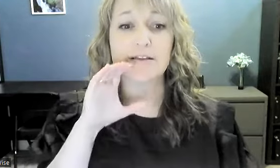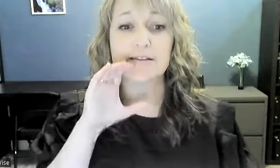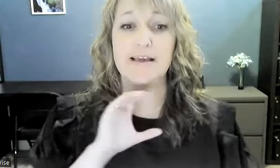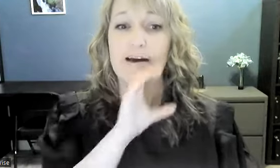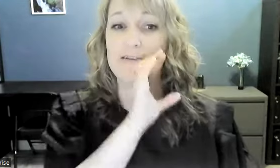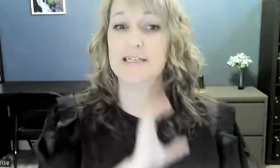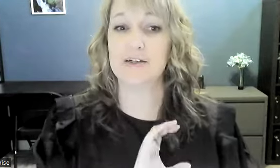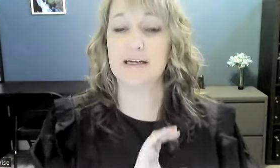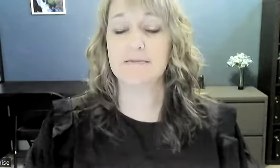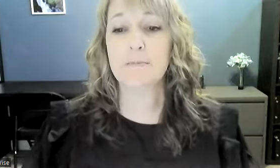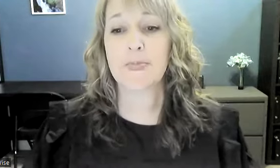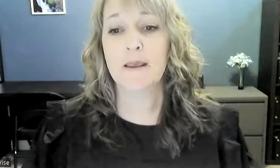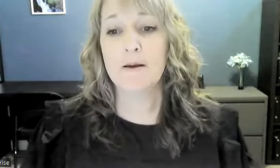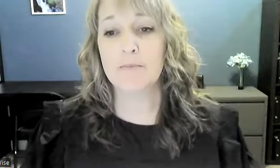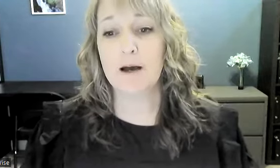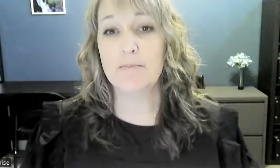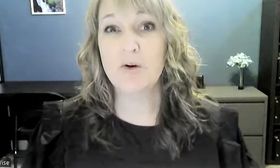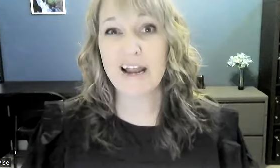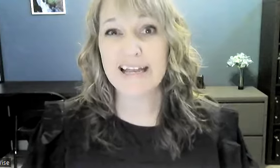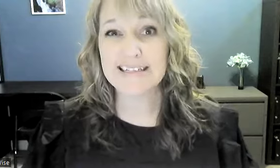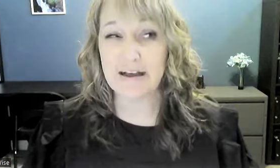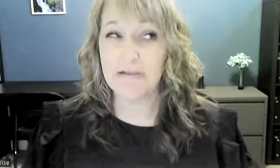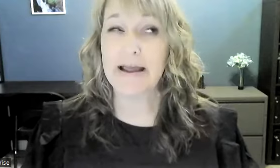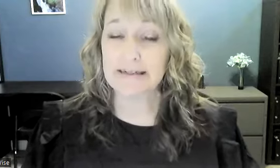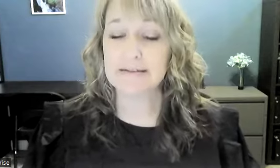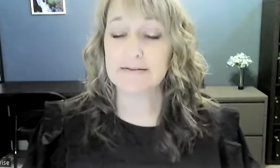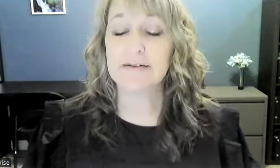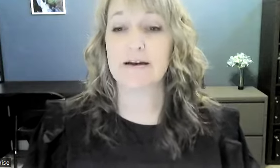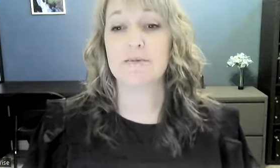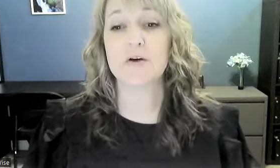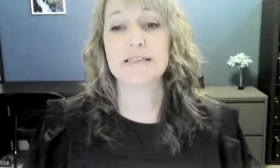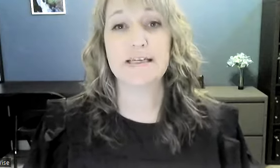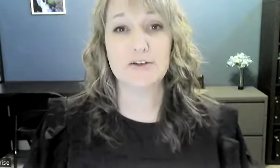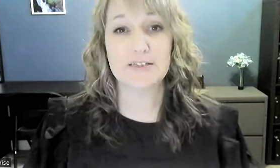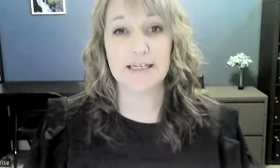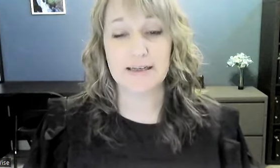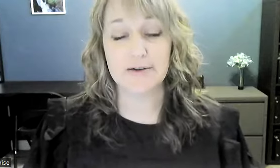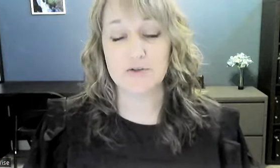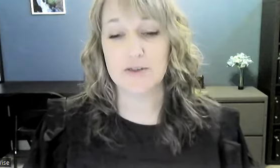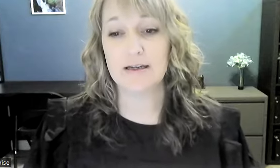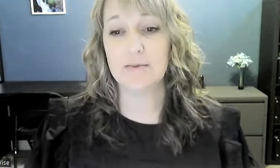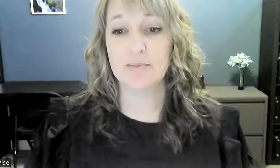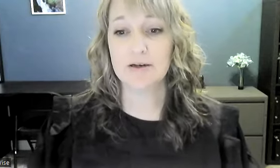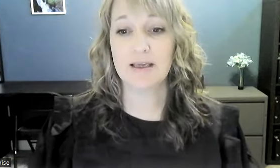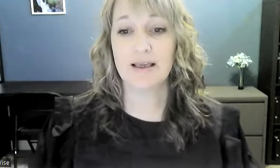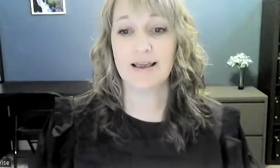is cafeteria. But more ASL and correctly in your signing naturally book